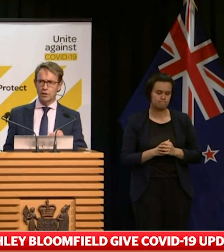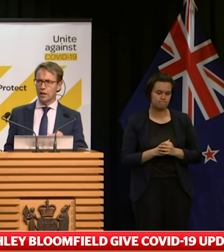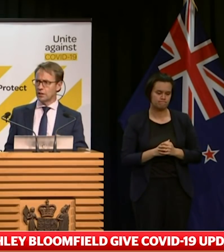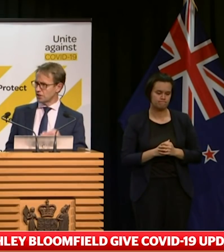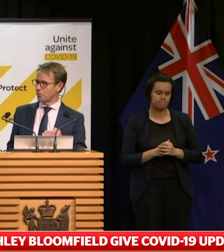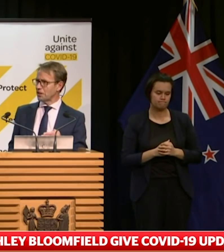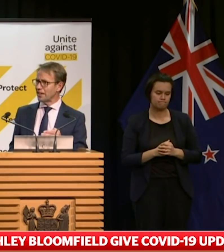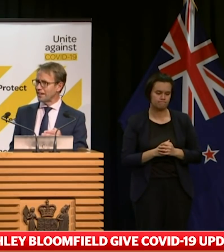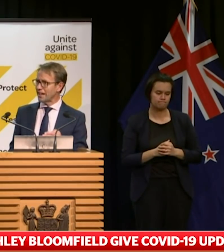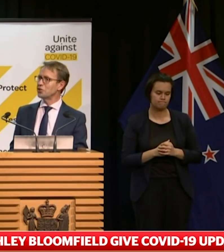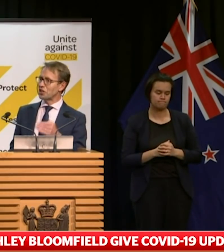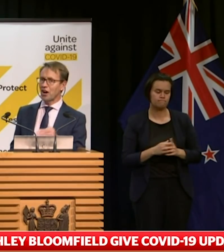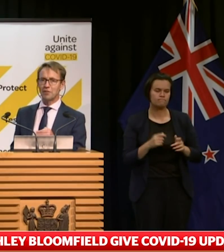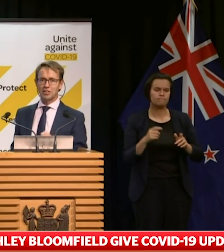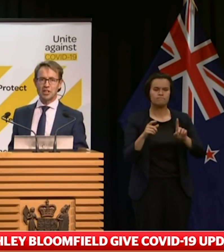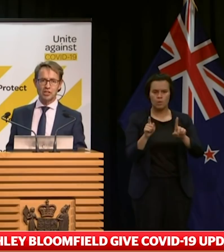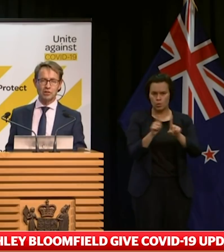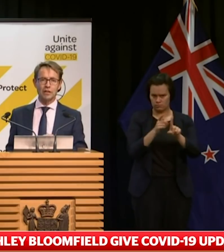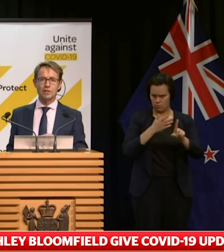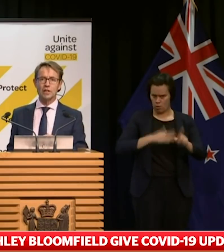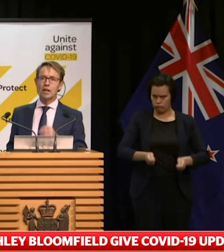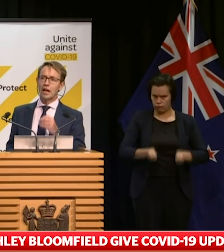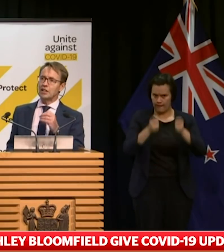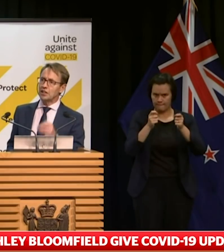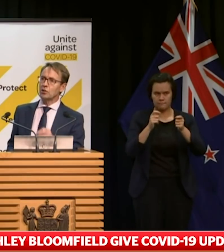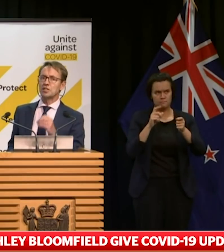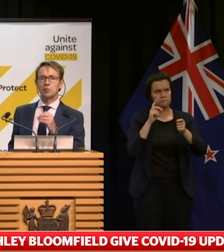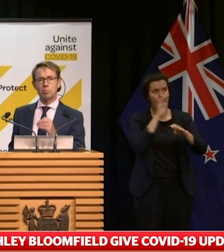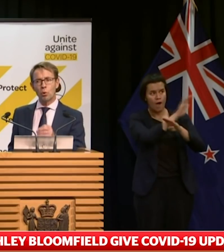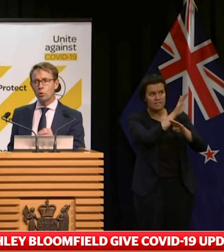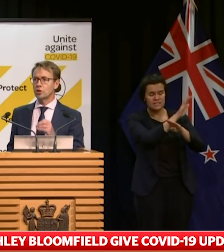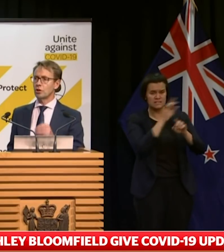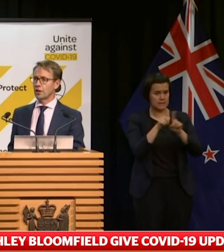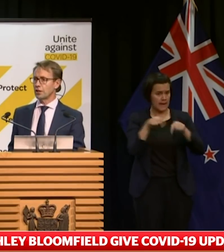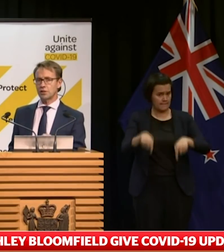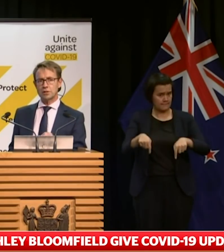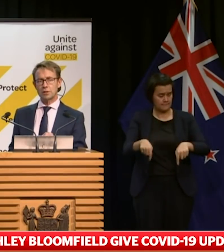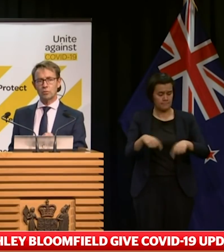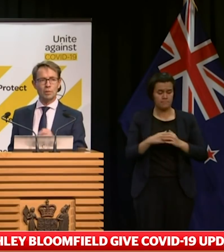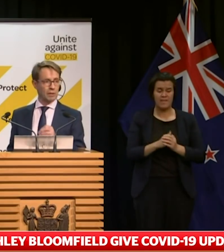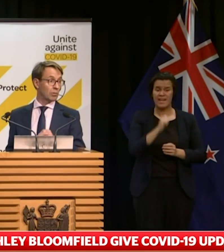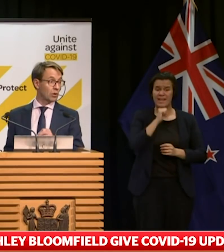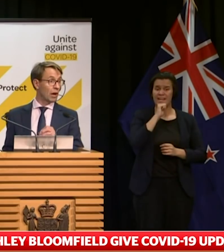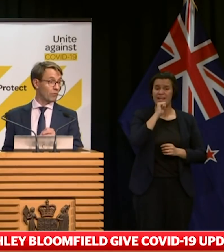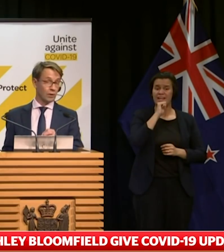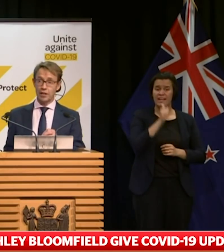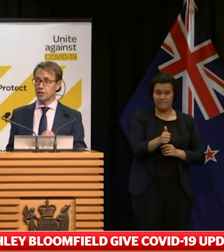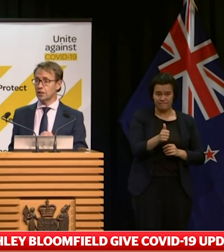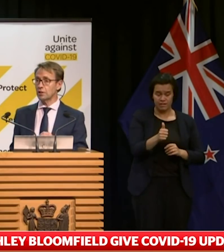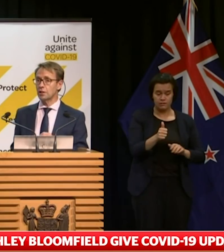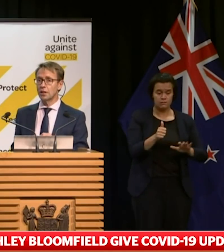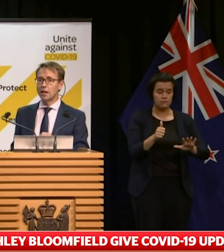every country, and it's happening here, as you get high vaccination rates, an increasing proportion of cases will be people who are